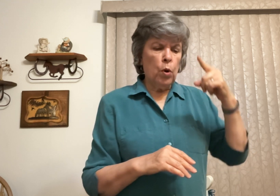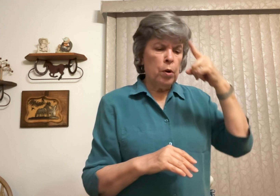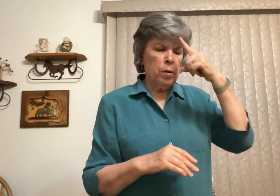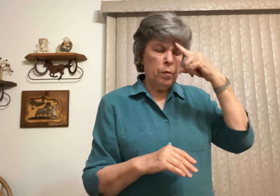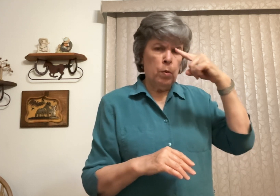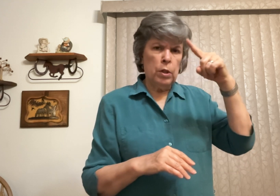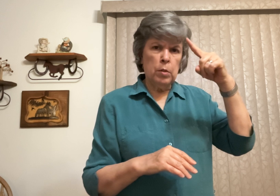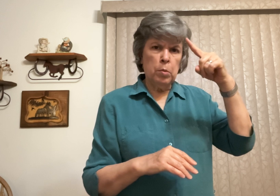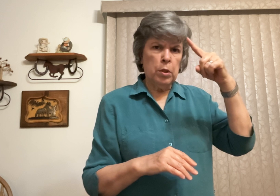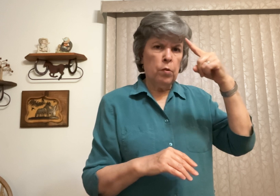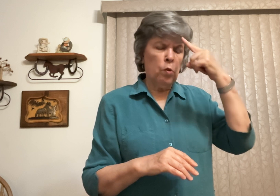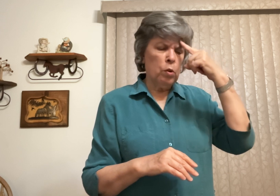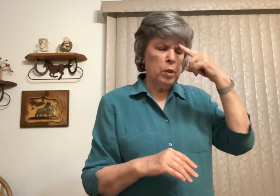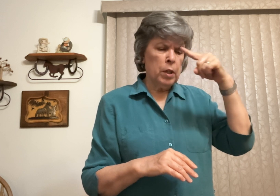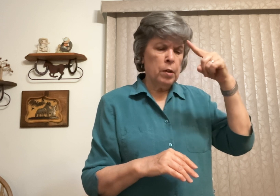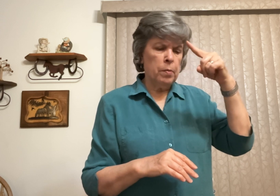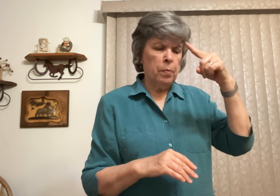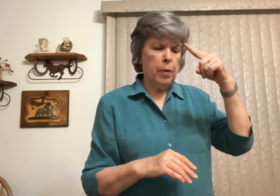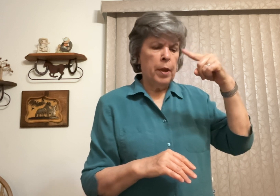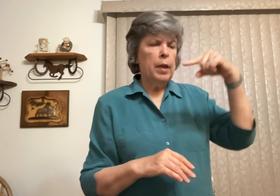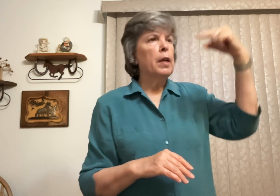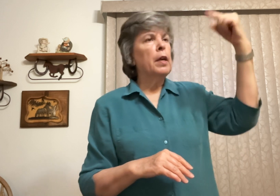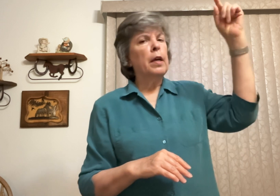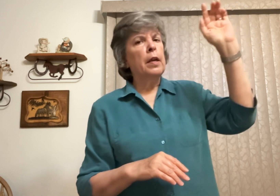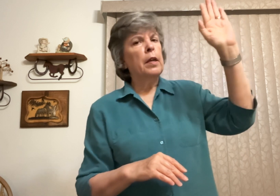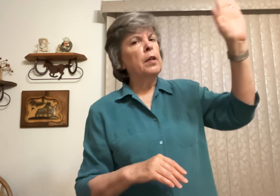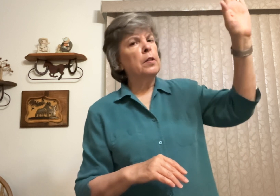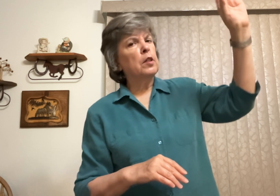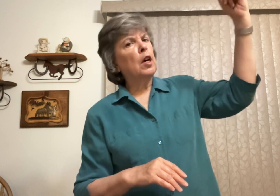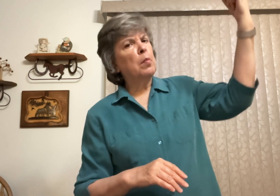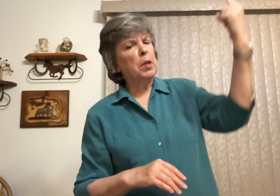4, if you wanted to put the 4 in there. His coming.